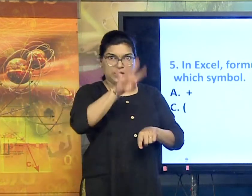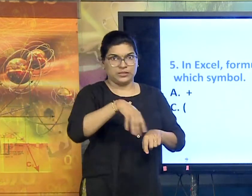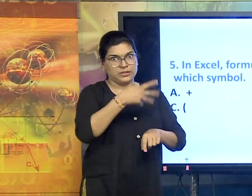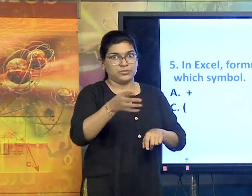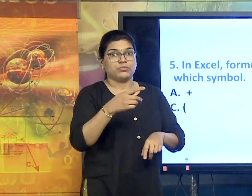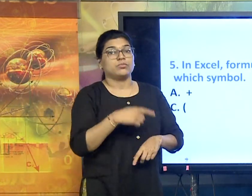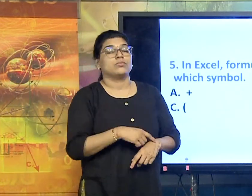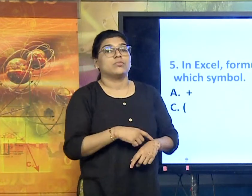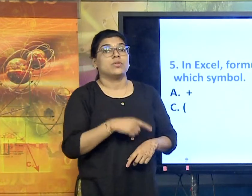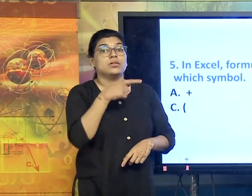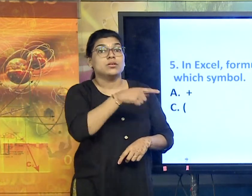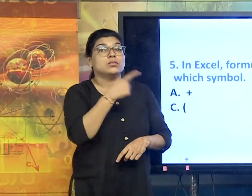In Excel sheet,